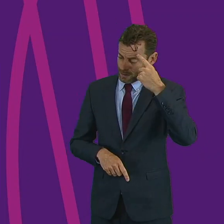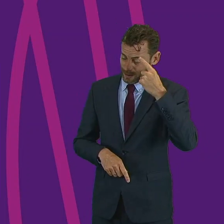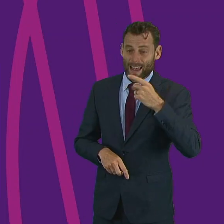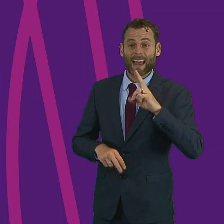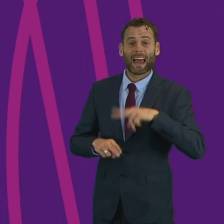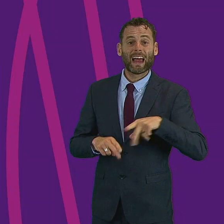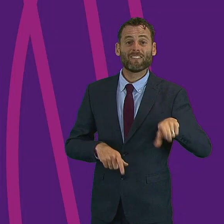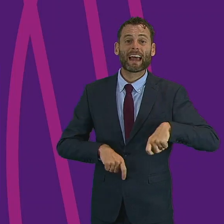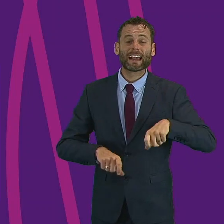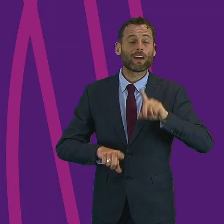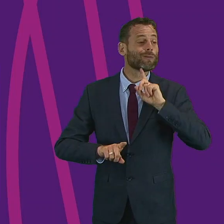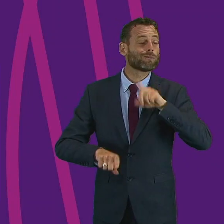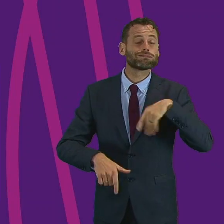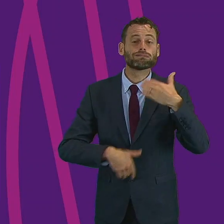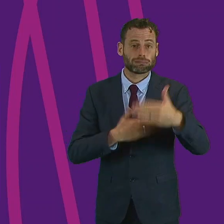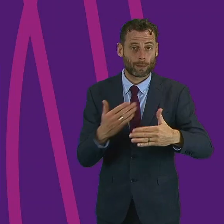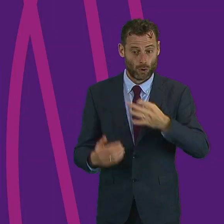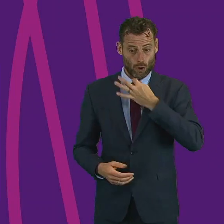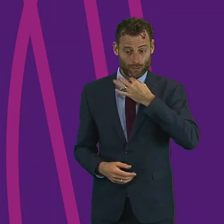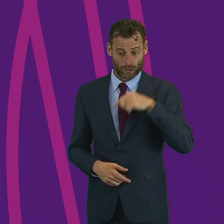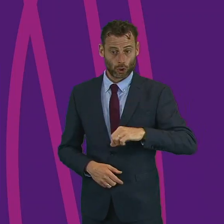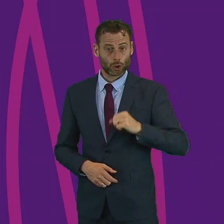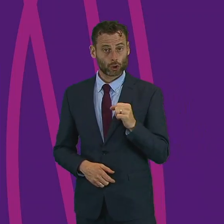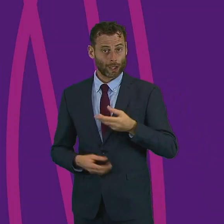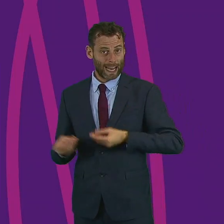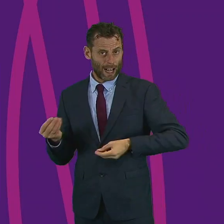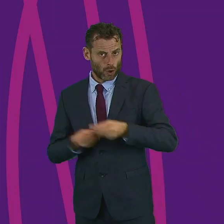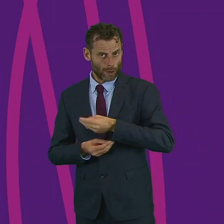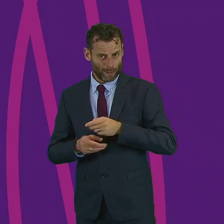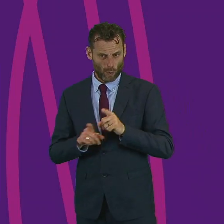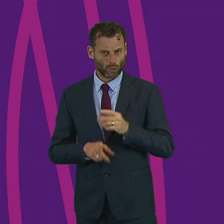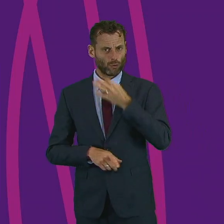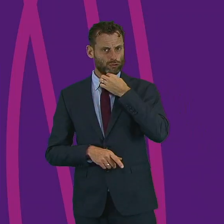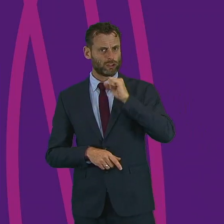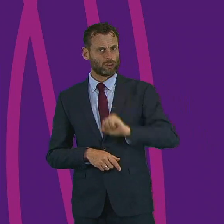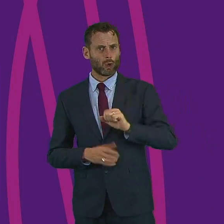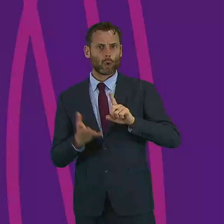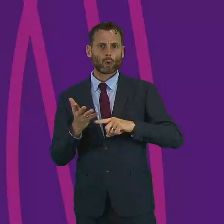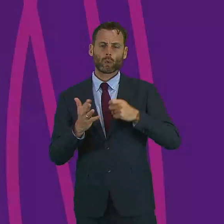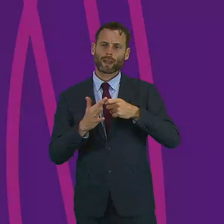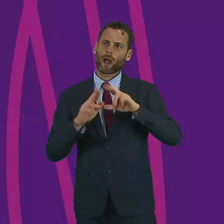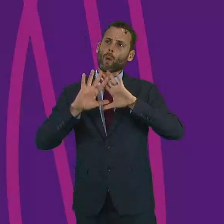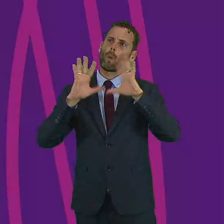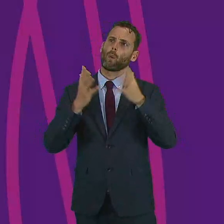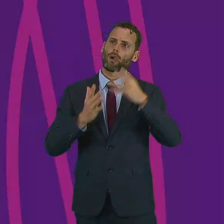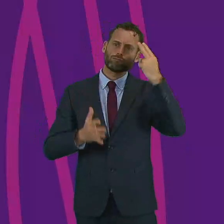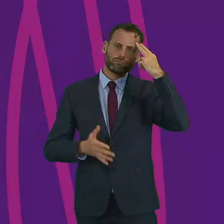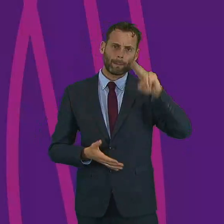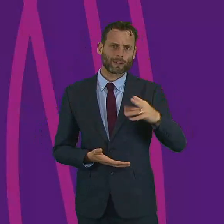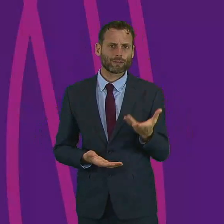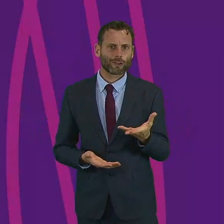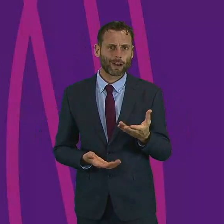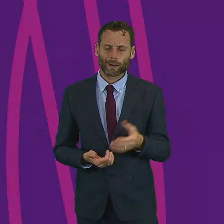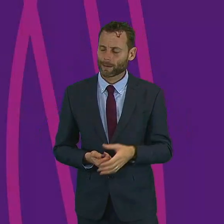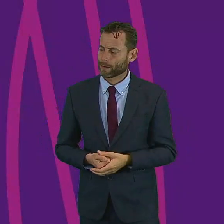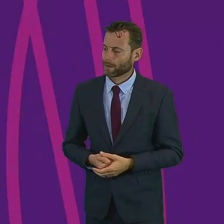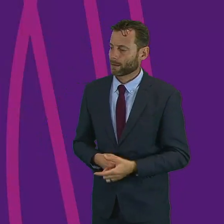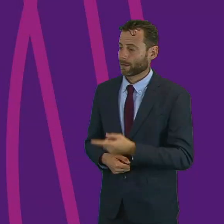intervention and preventative focus. So this work is really important. One of the complications of the pandemic has been the difficulty in having